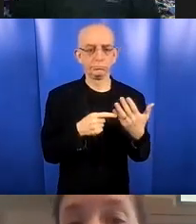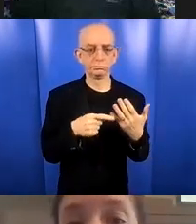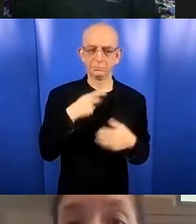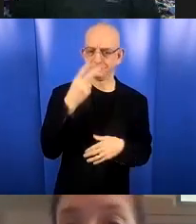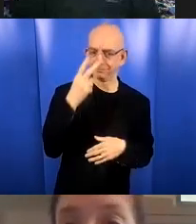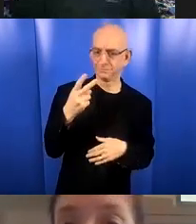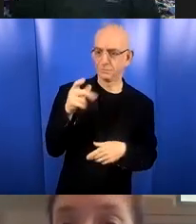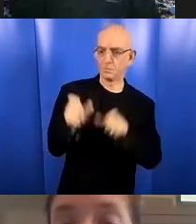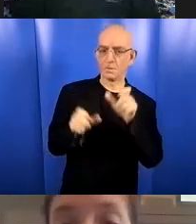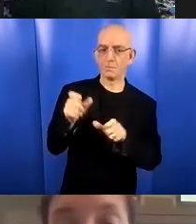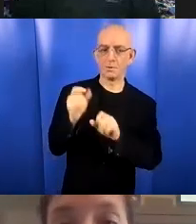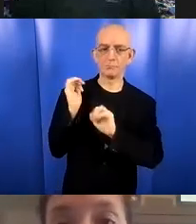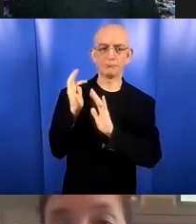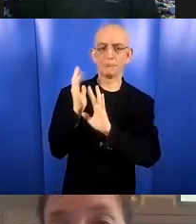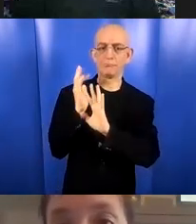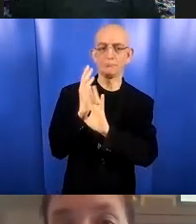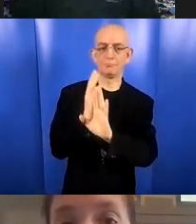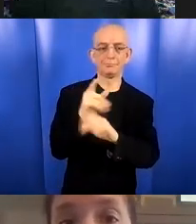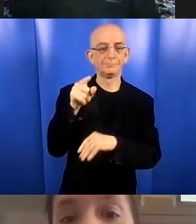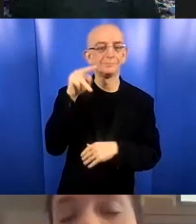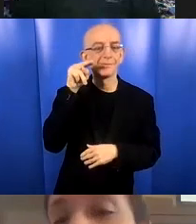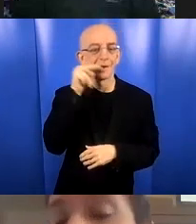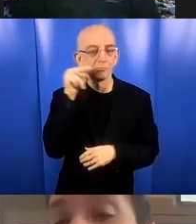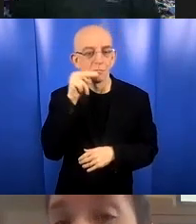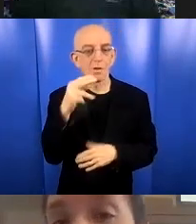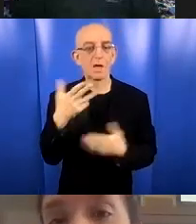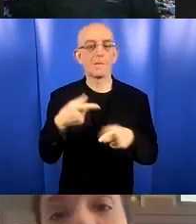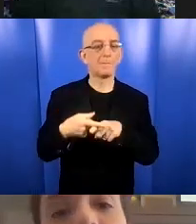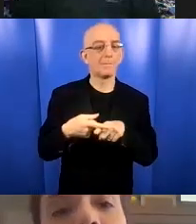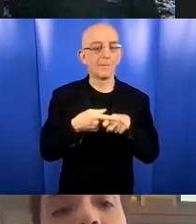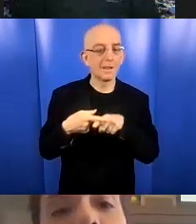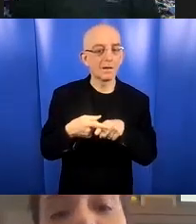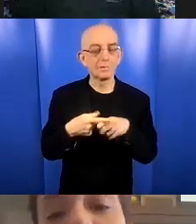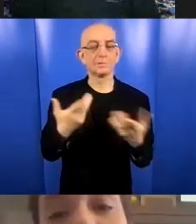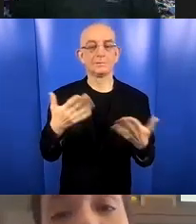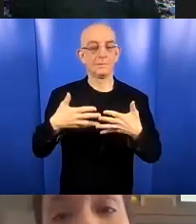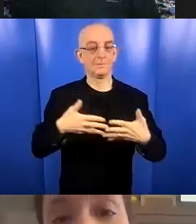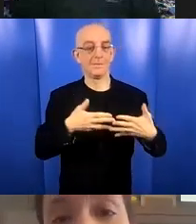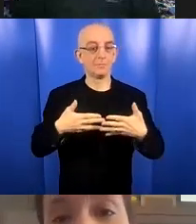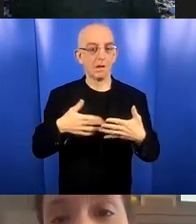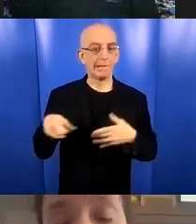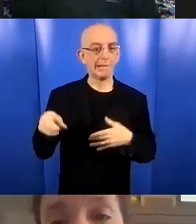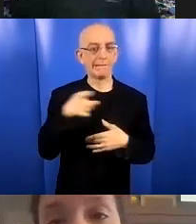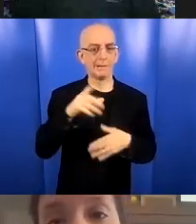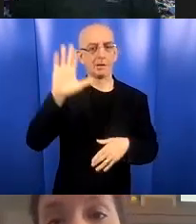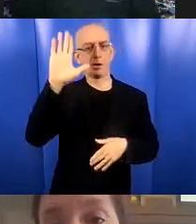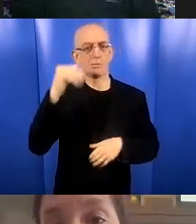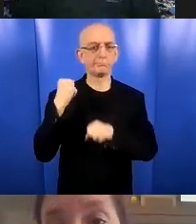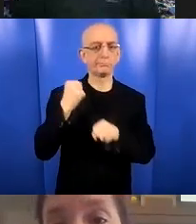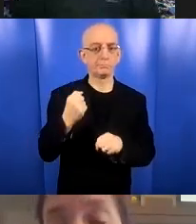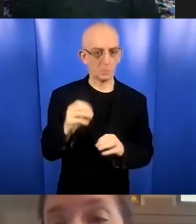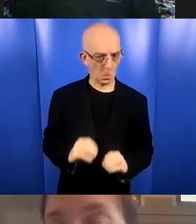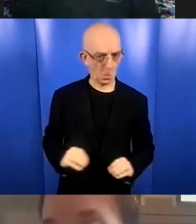US, around the world to demand change, right? But as they've done so, we found that governments have acted